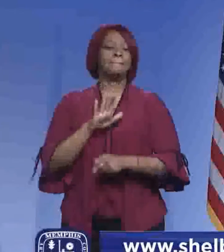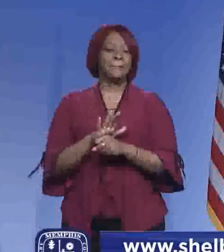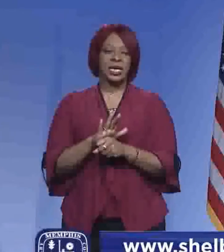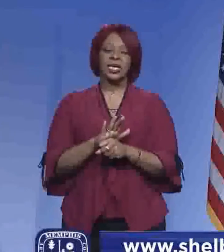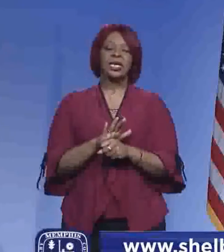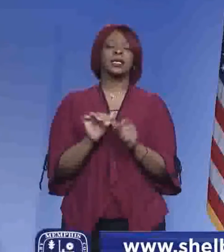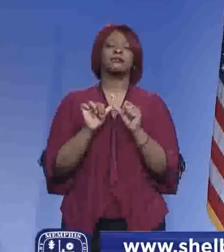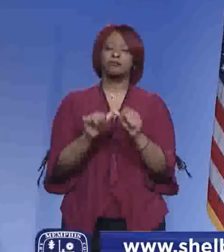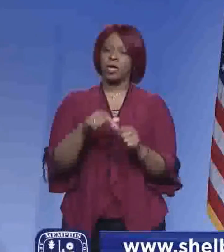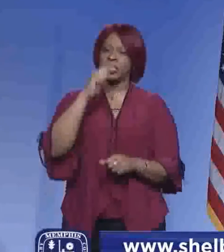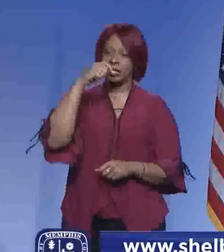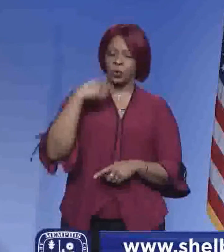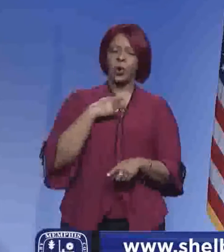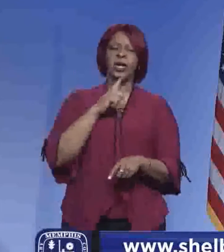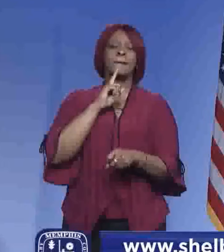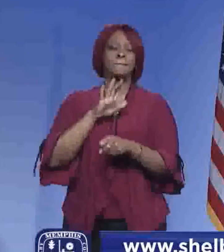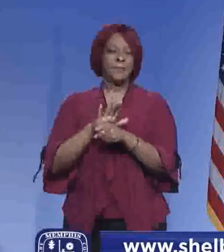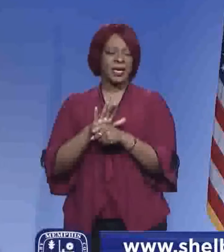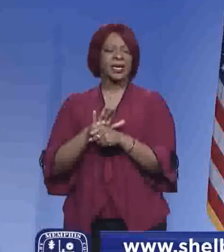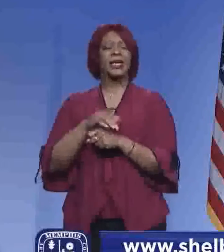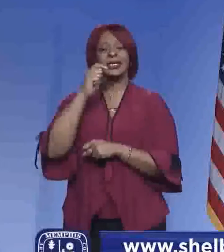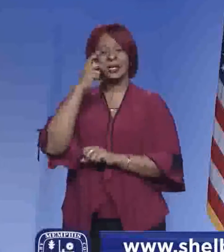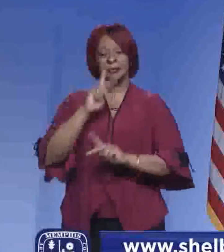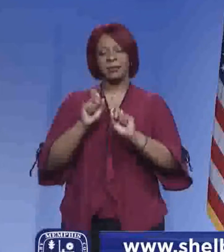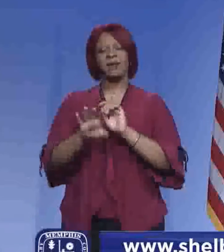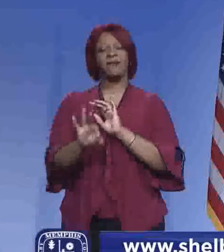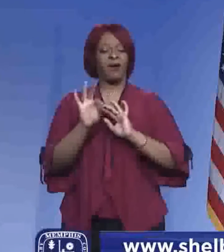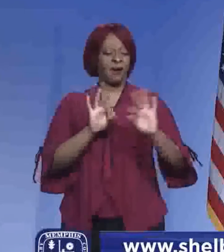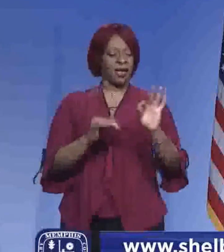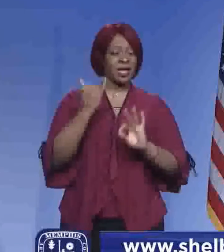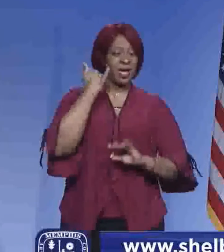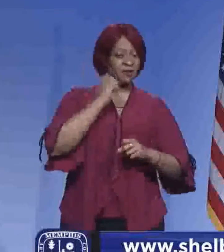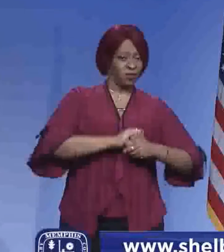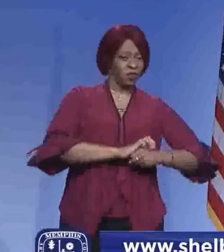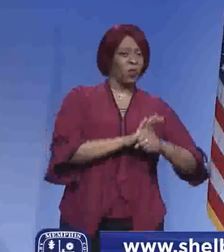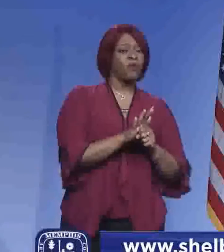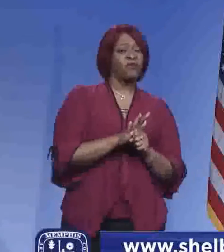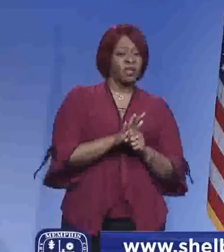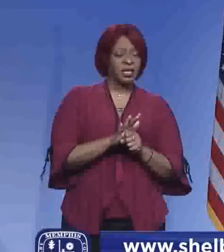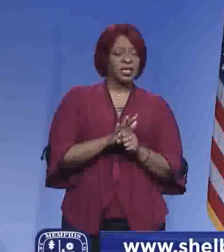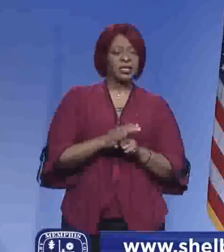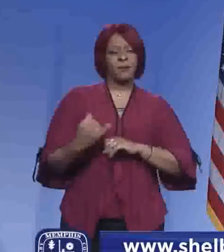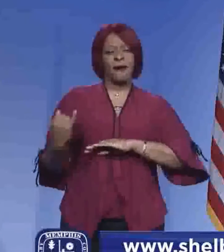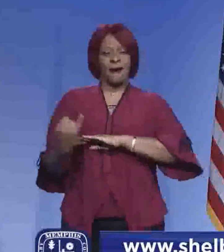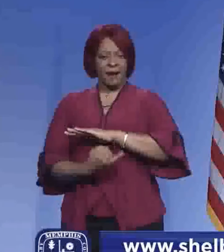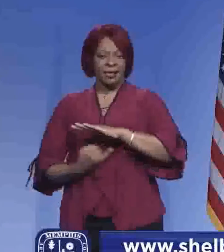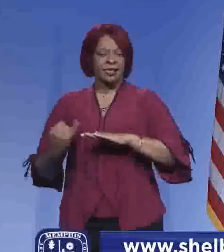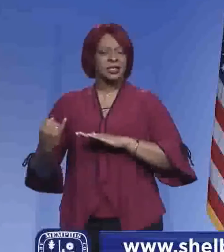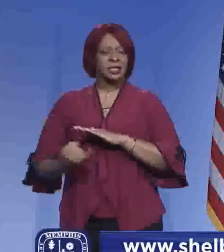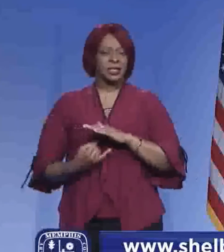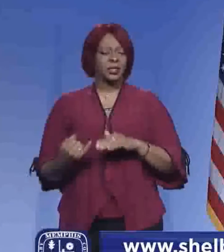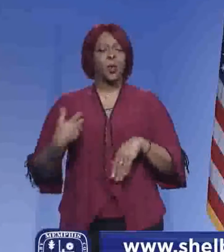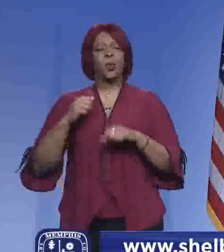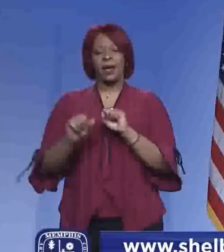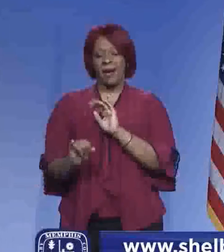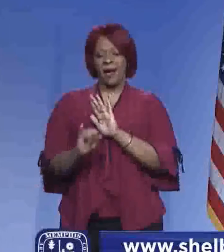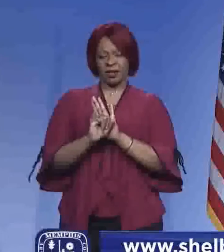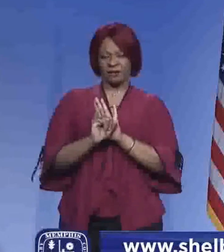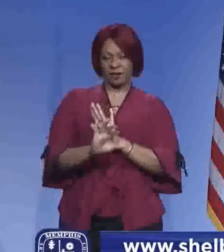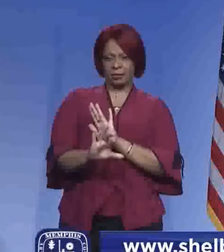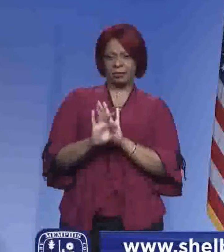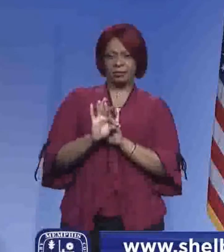testing. We're committed to testing so that people can find out if they have COVID and they can isolate, or we can identify